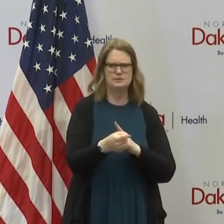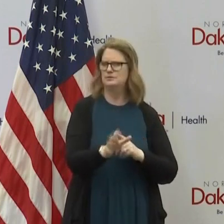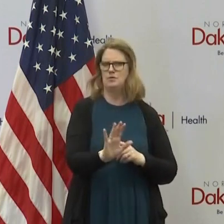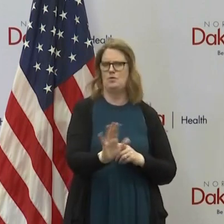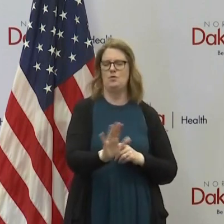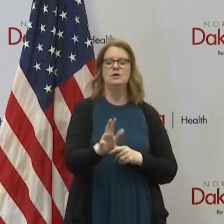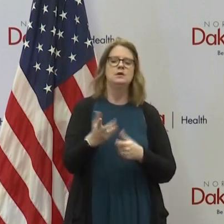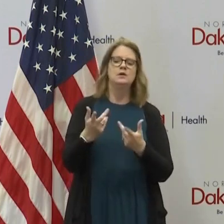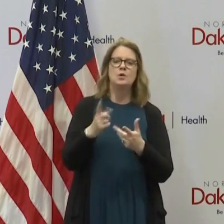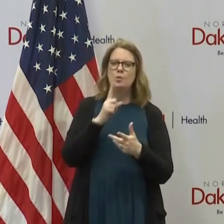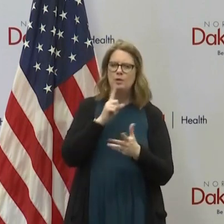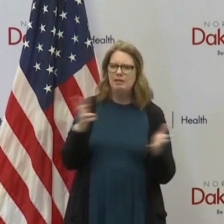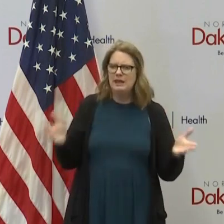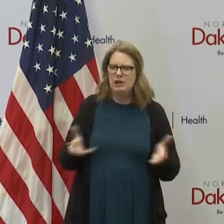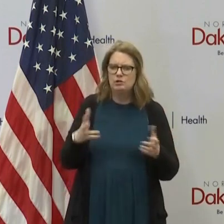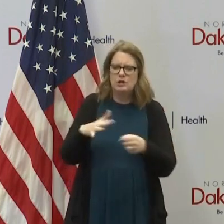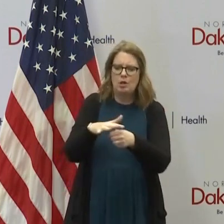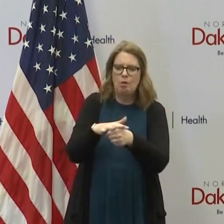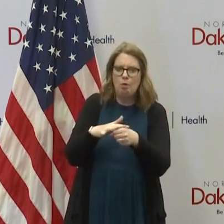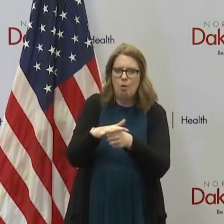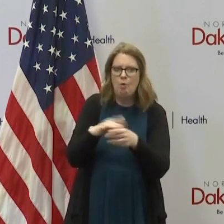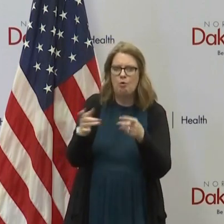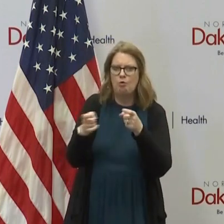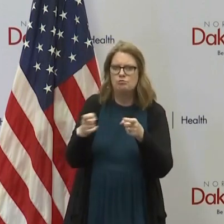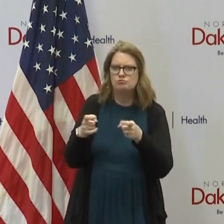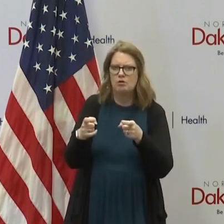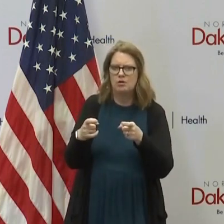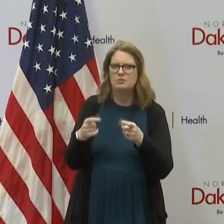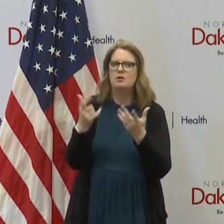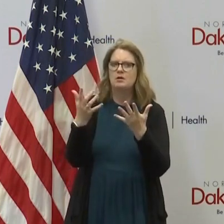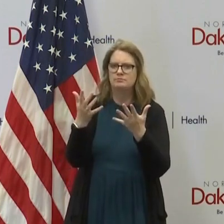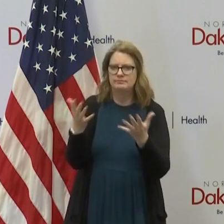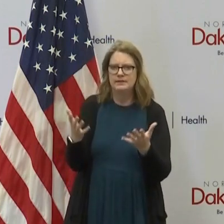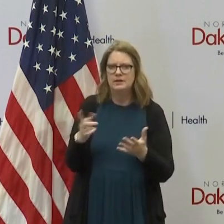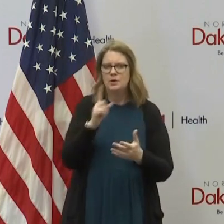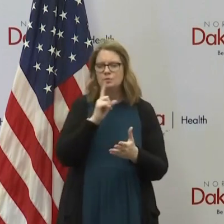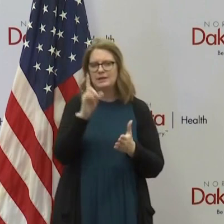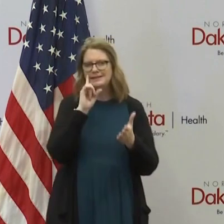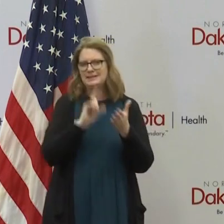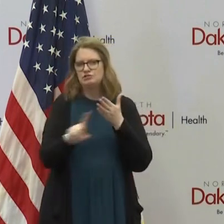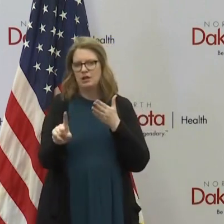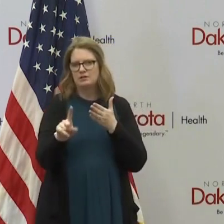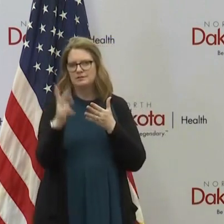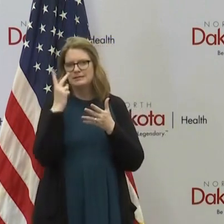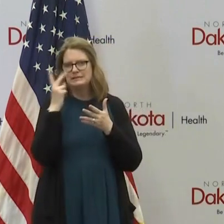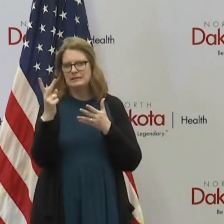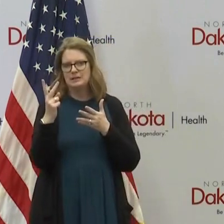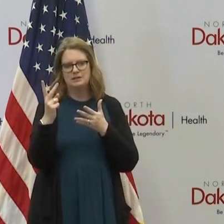local control, live and well here in North Dakota. Please check that out and we